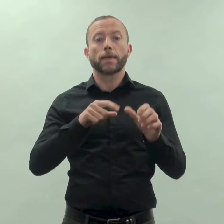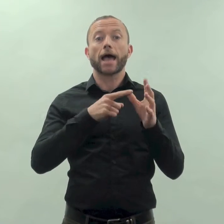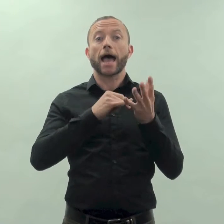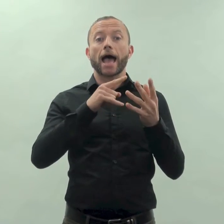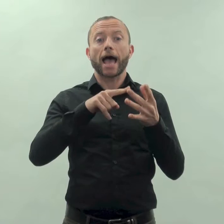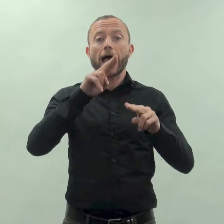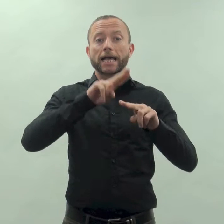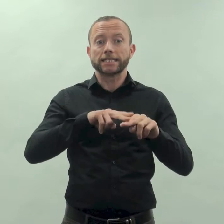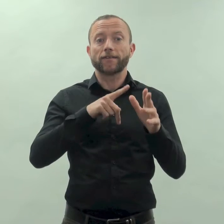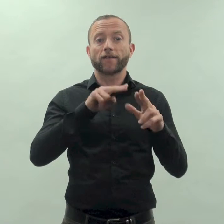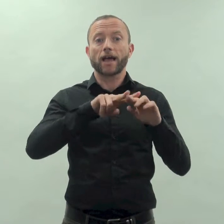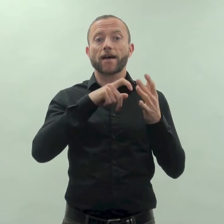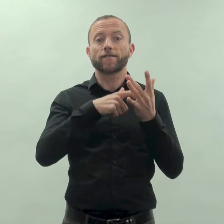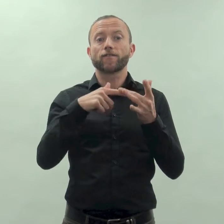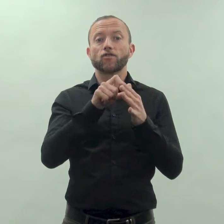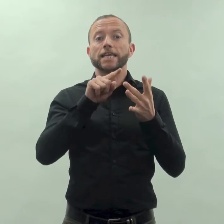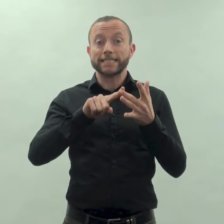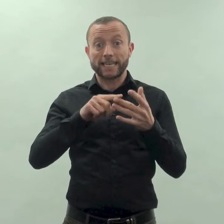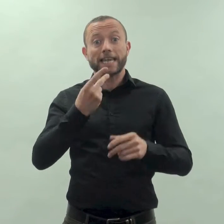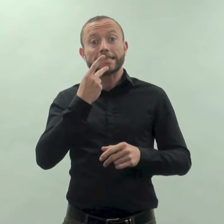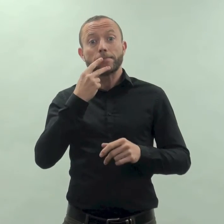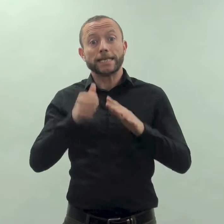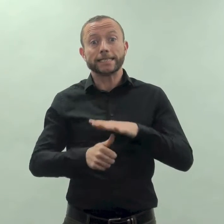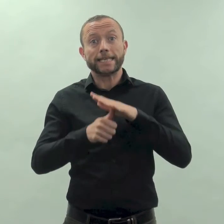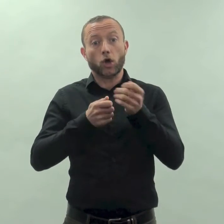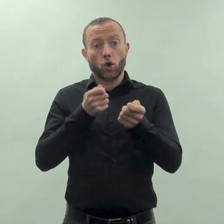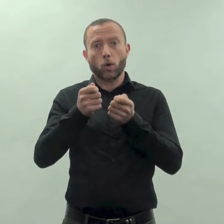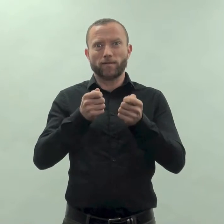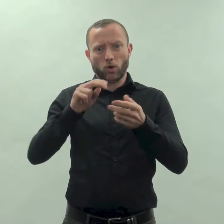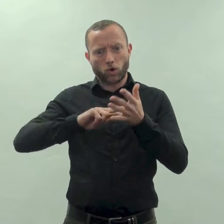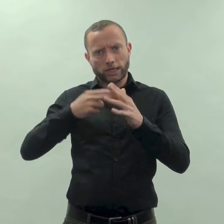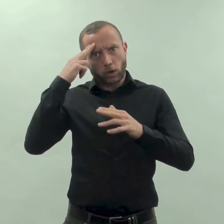Asif Afridi, who is the Deputy CEO of BRAP,